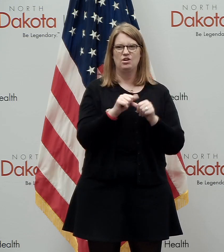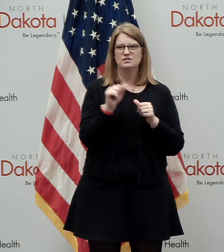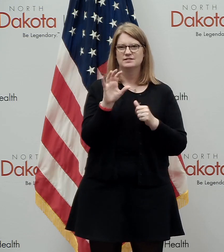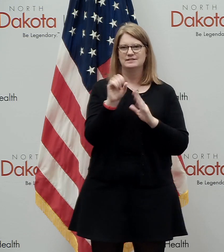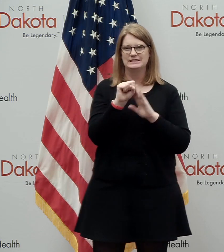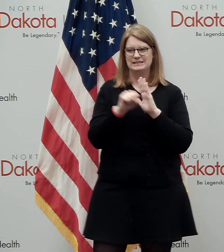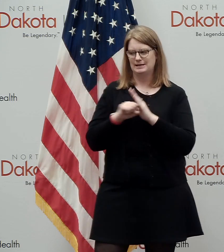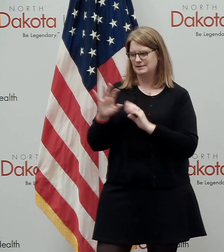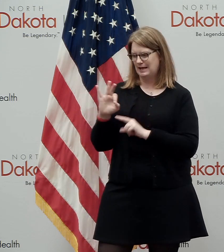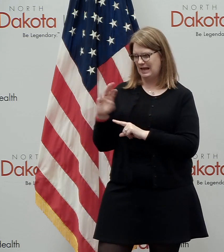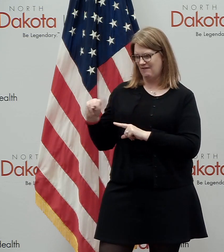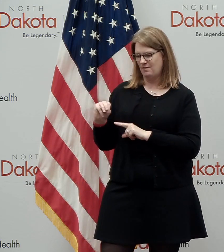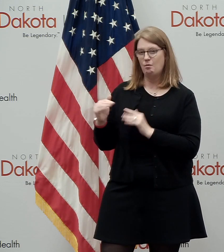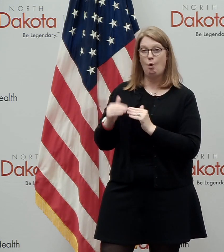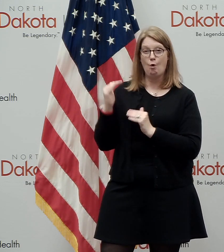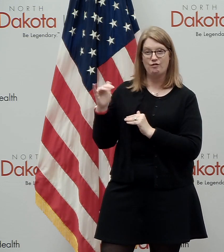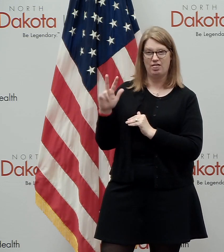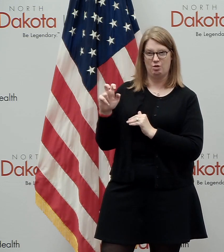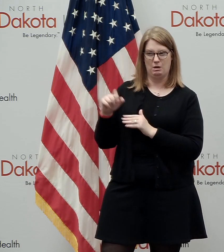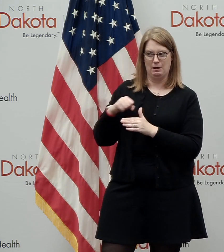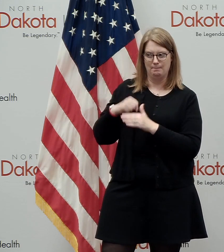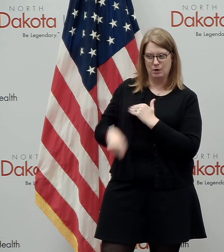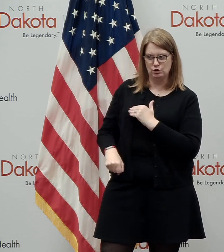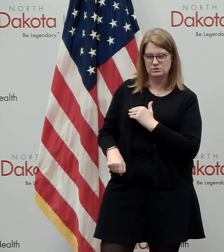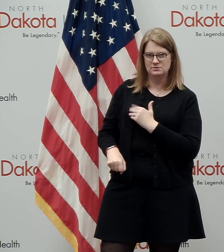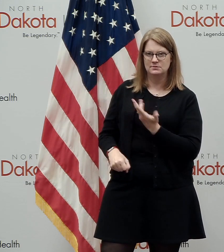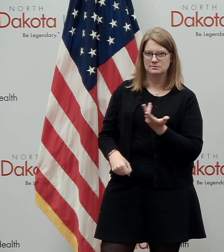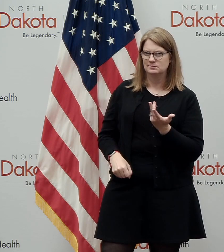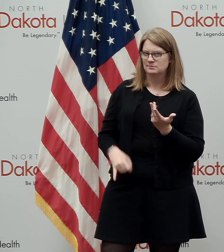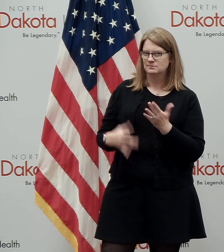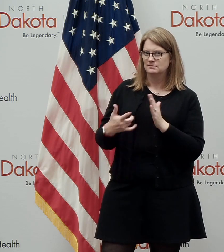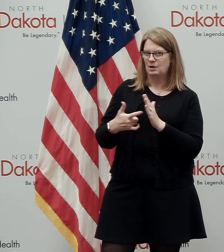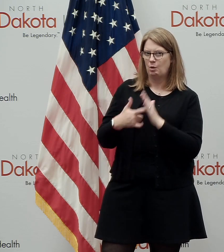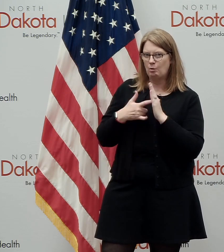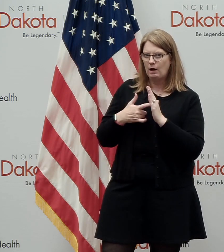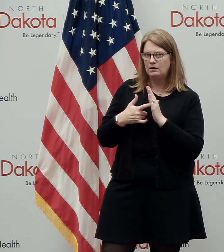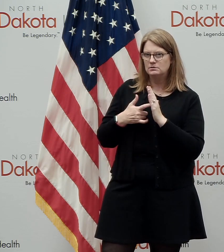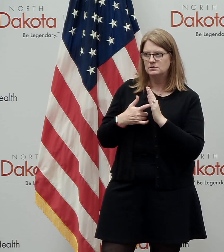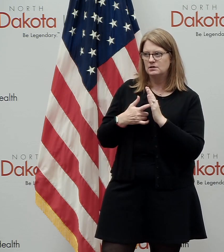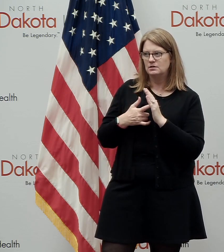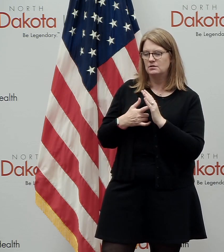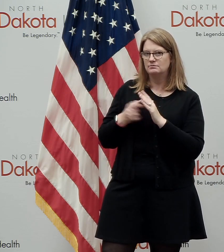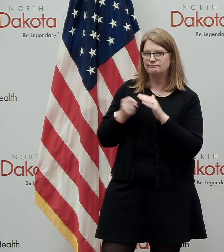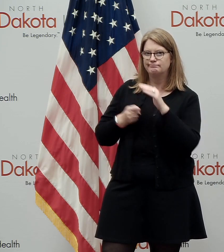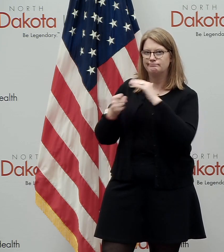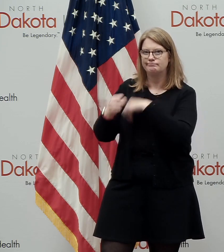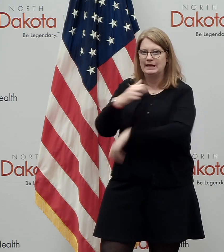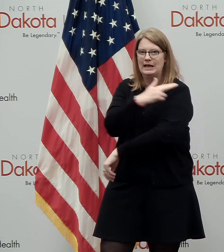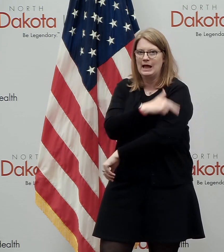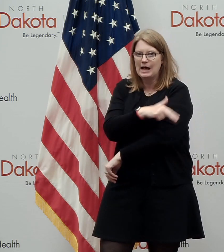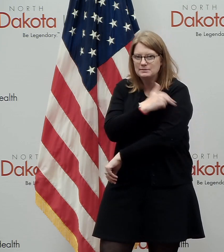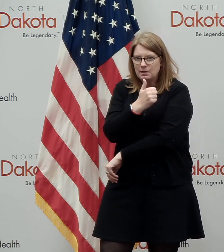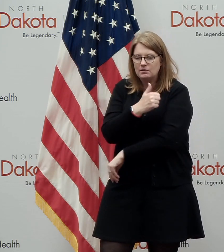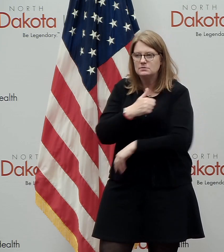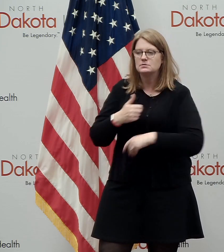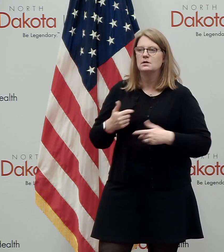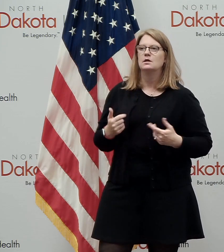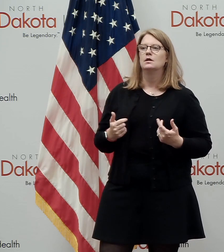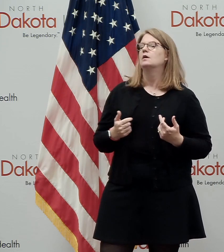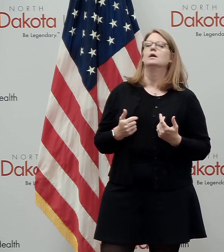Metro is reporting like over 300. I mean, that requires hospitalization. So there's been demand for positive reasons like a